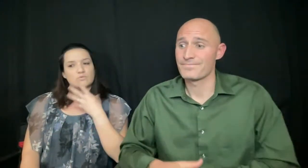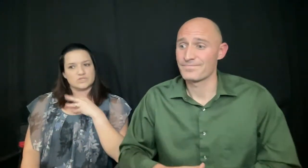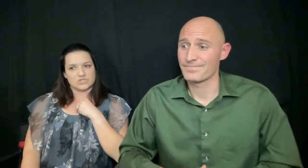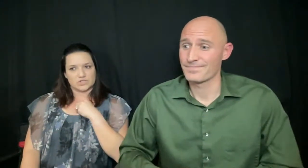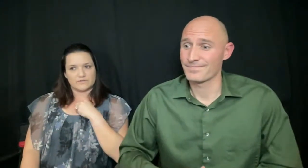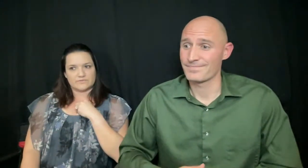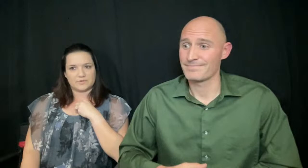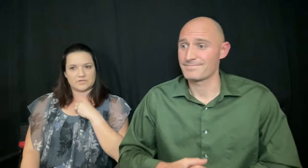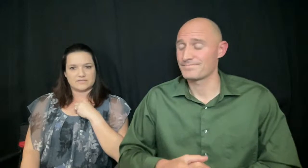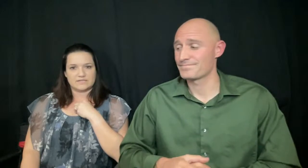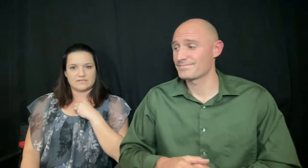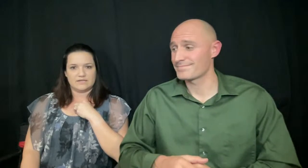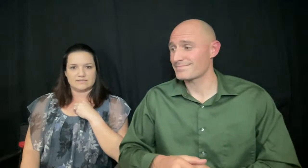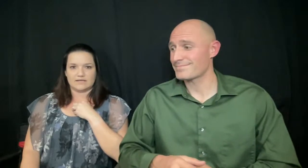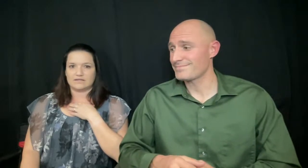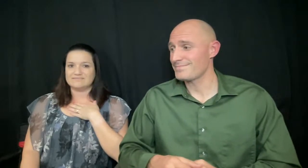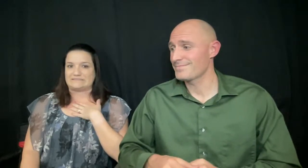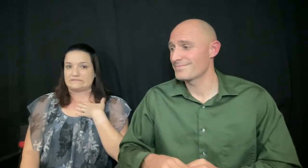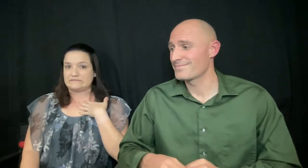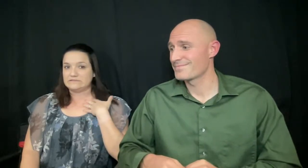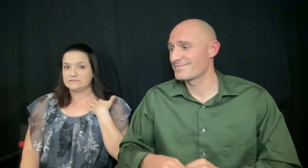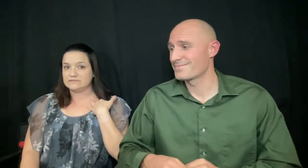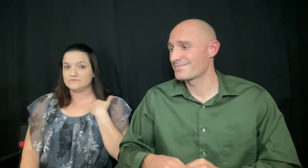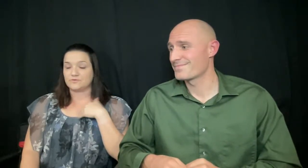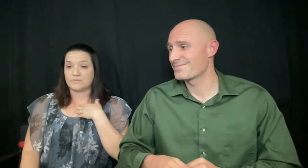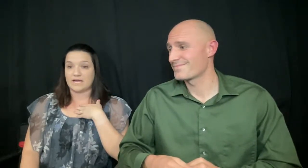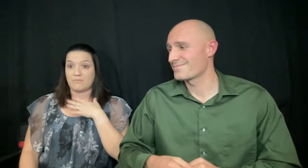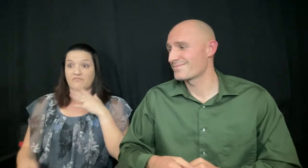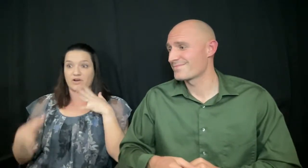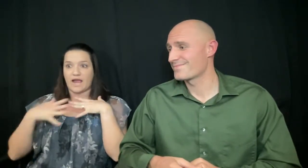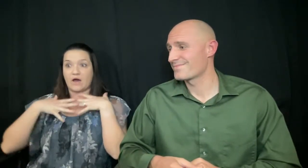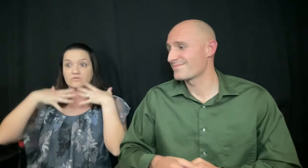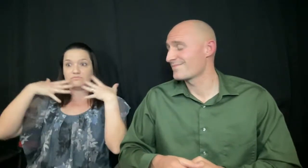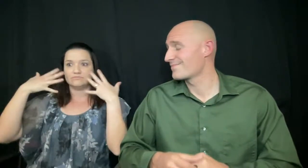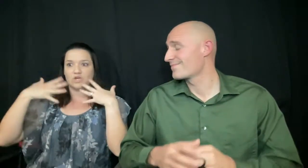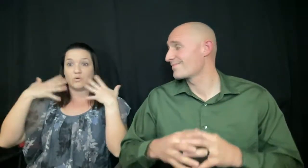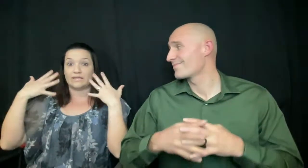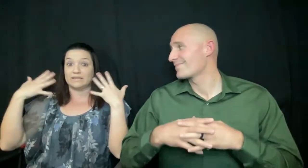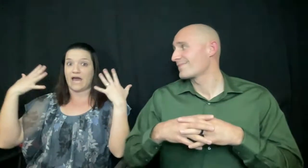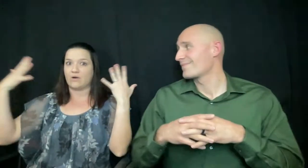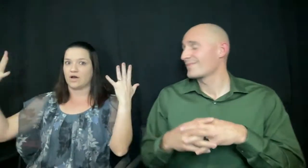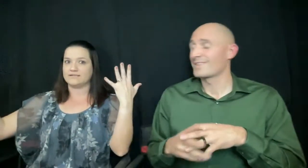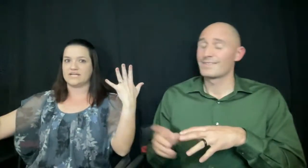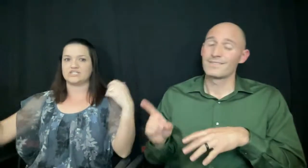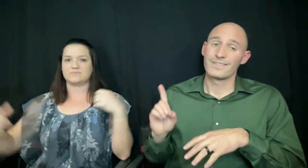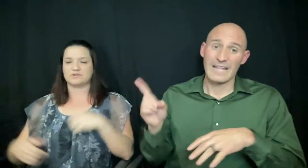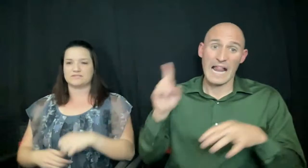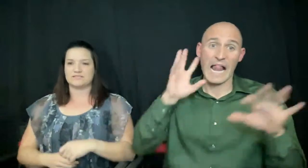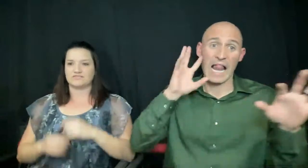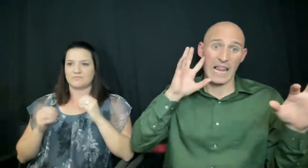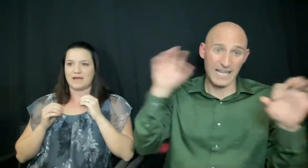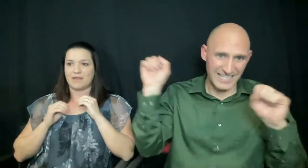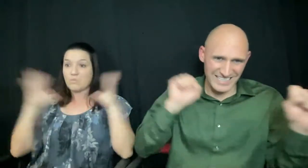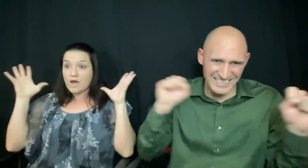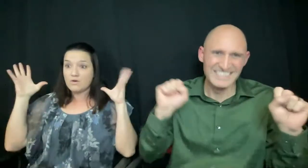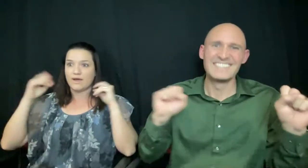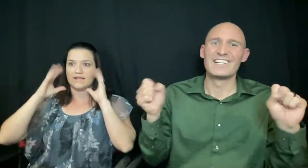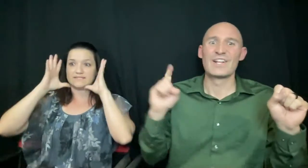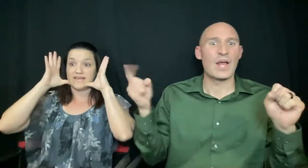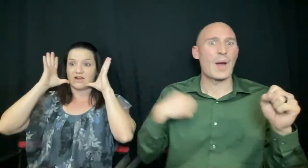more reserved person, it's like, for me, I'm a very outgoing, loud, audacious person. So for me, I'm like, woo, and it's there.